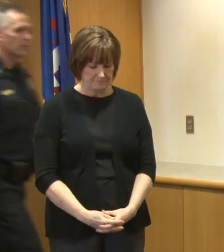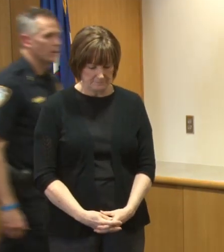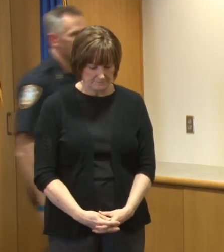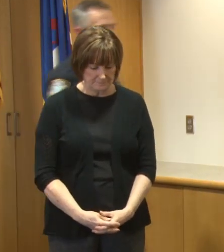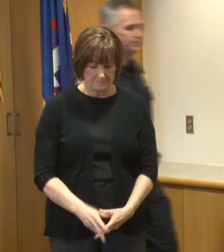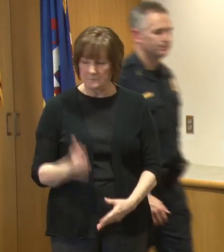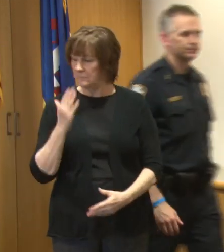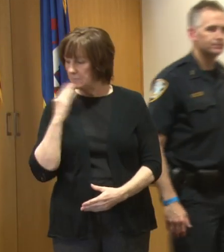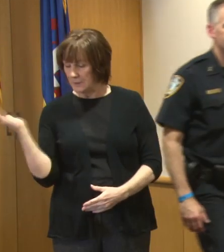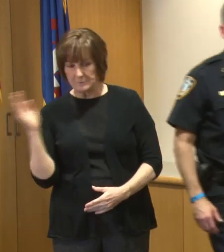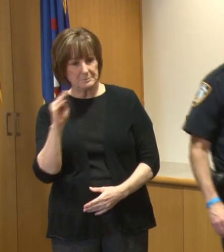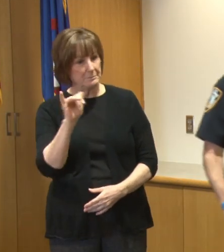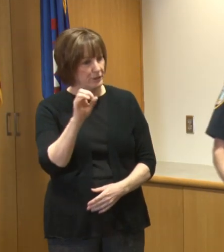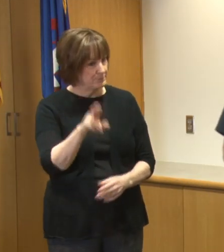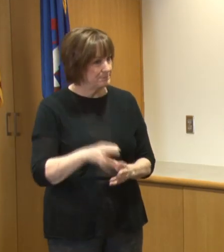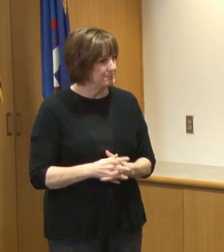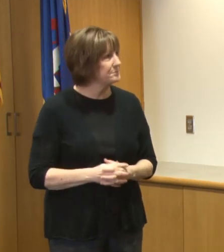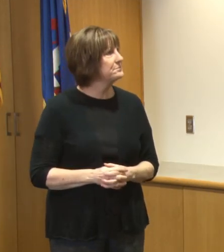Thank you, Mayor.